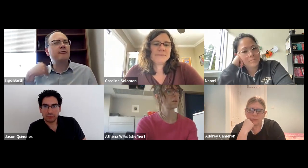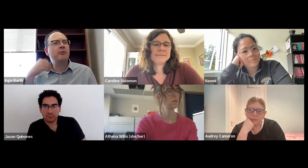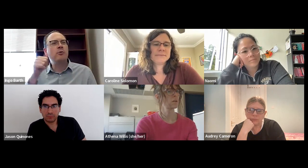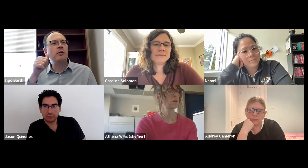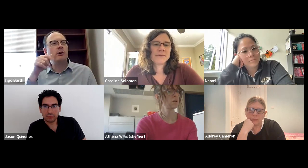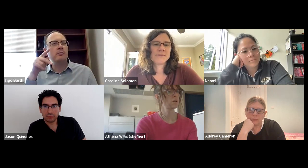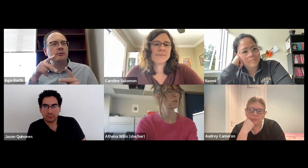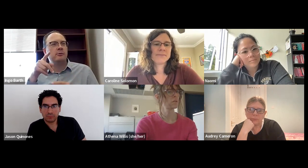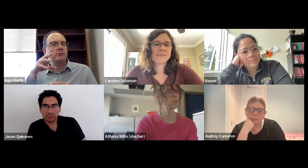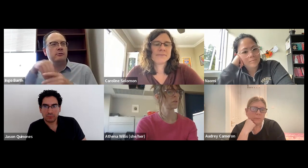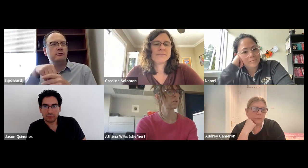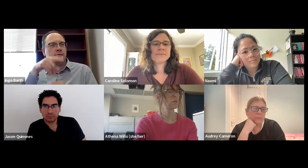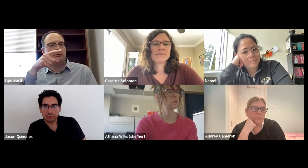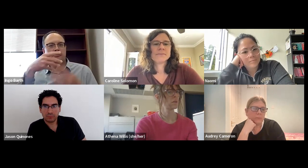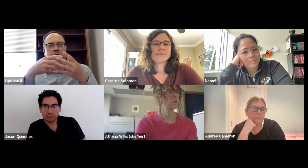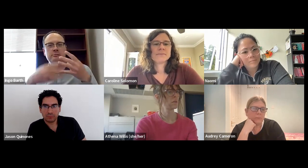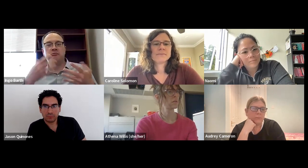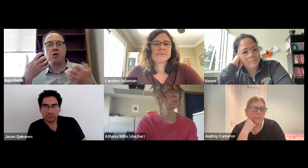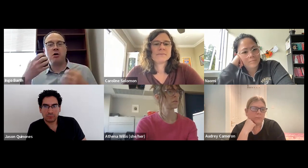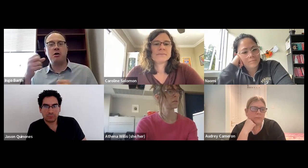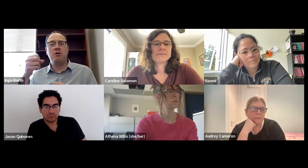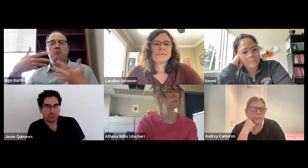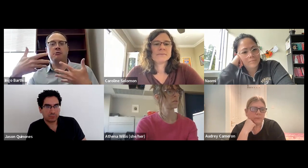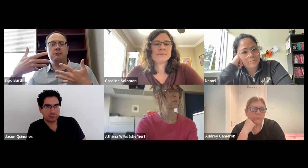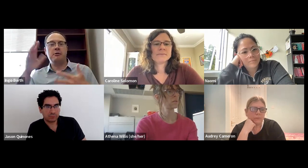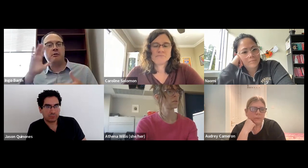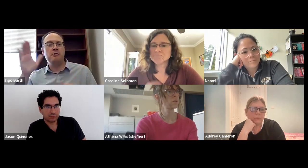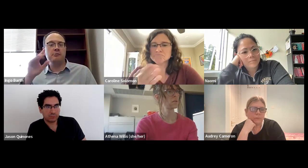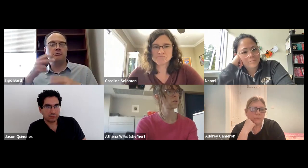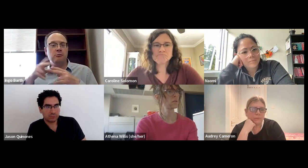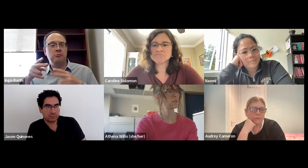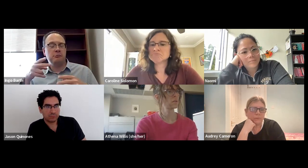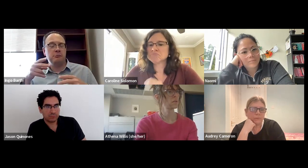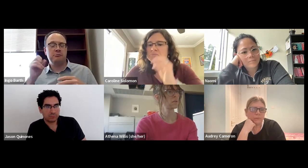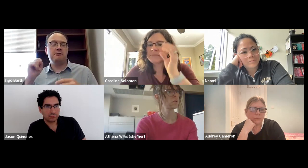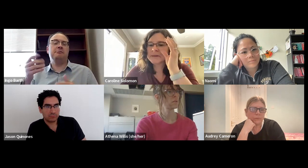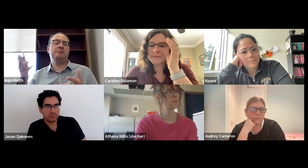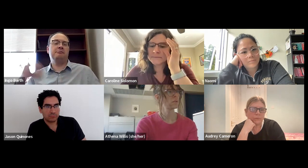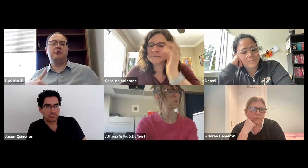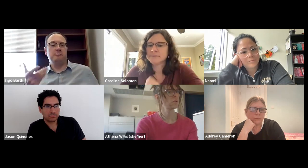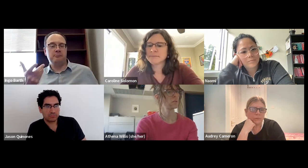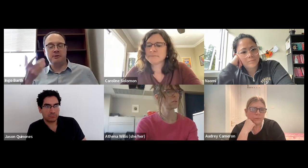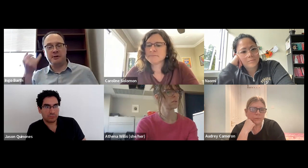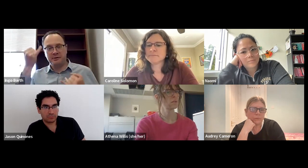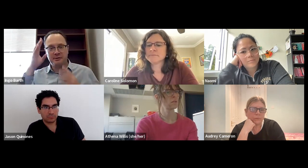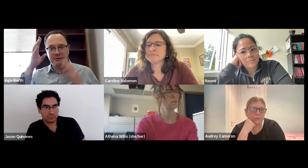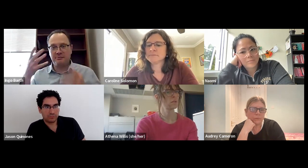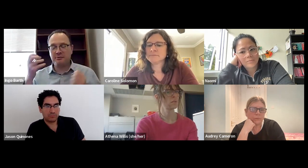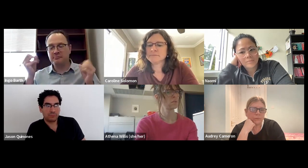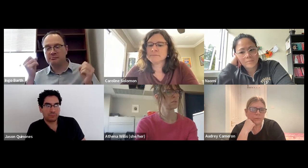we only have about 10 minutes left. And so I'm just thinking about, you know, other people who might want to come on screen and introduce themselves